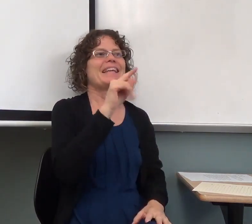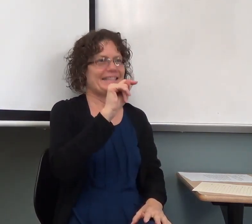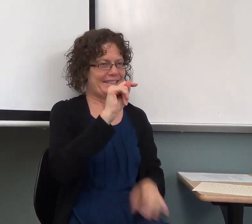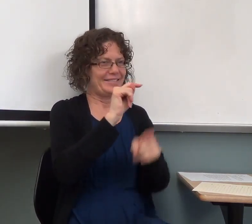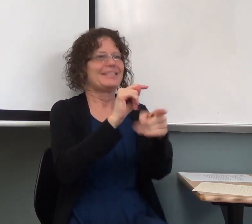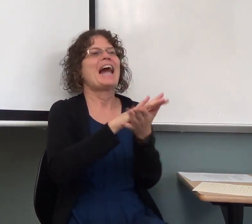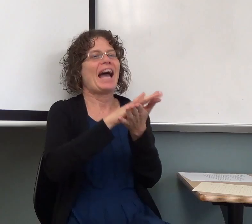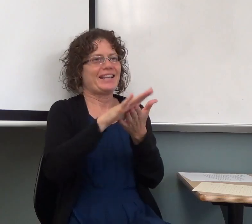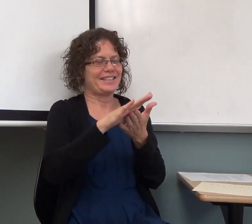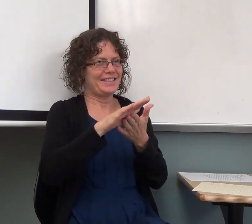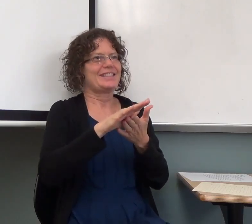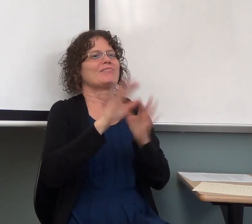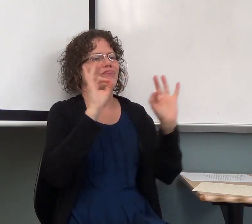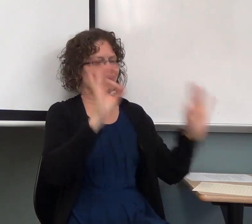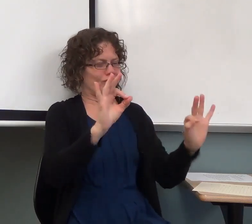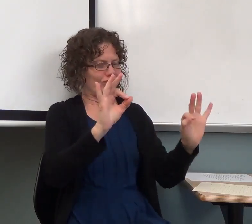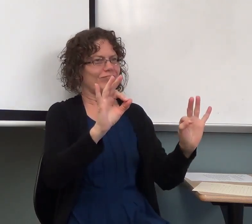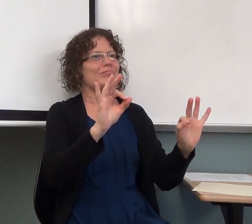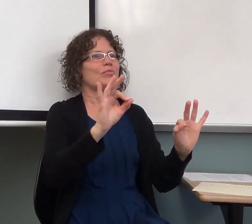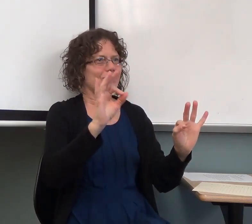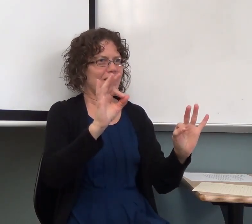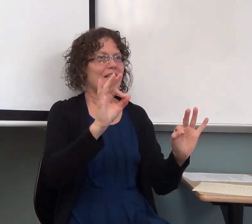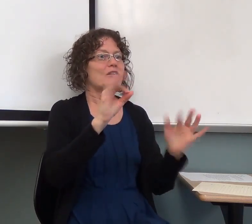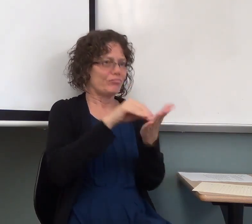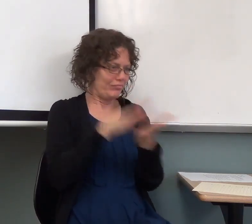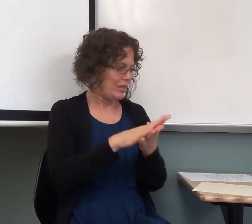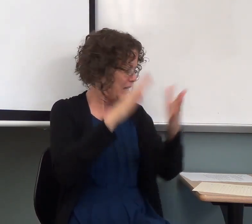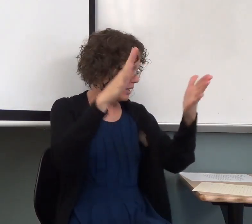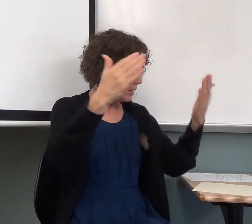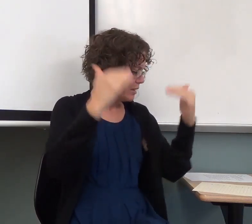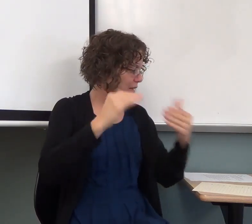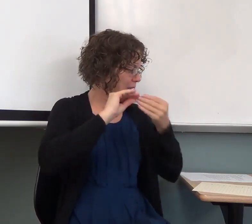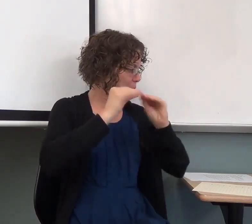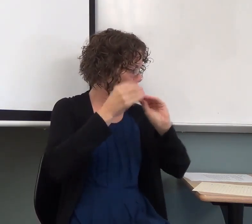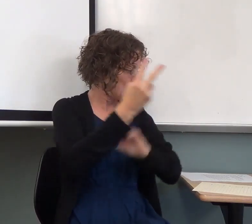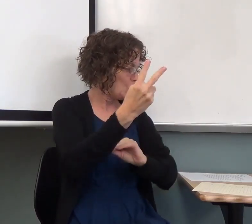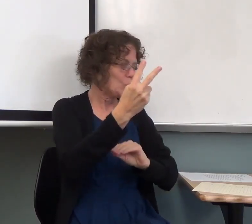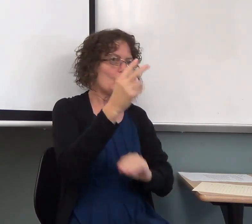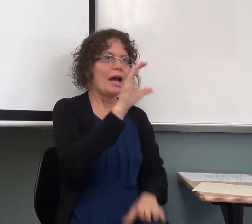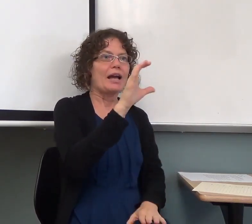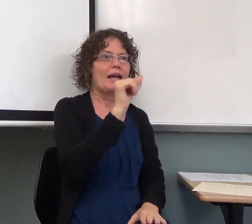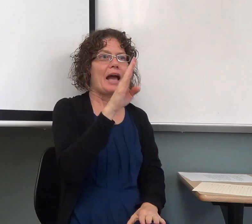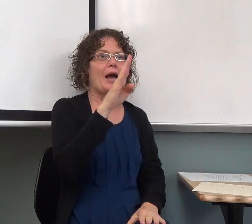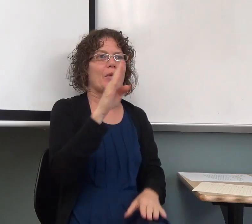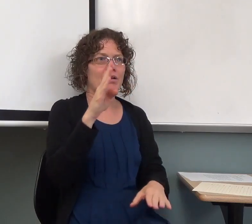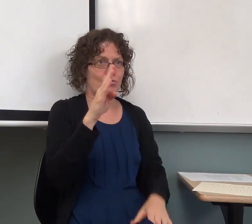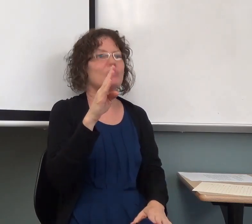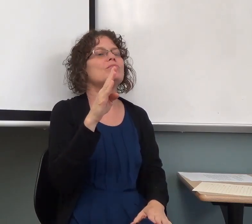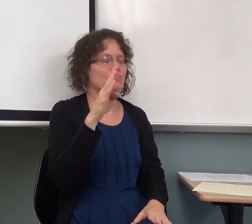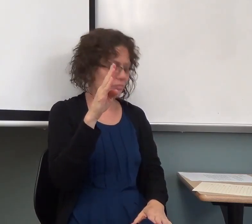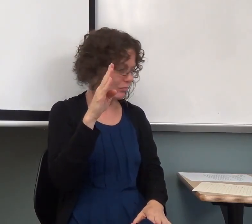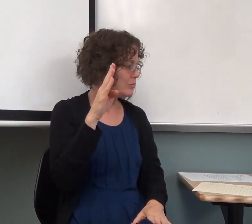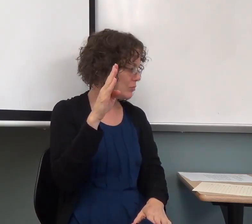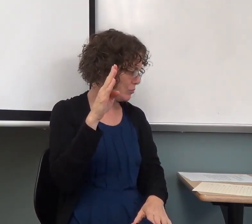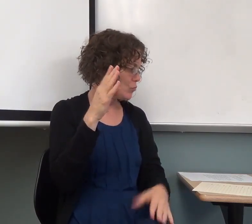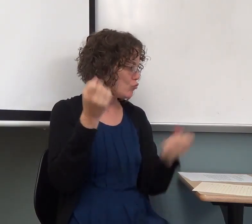It. Well done. Okay, good. We got this. How about number 2? Cab driver. It's a male. He. Write it down next to